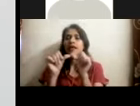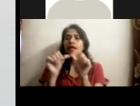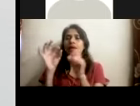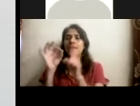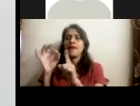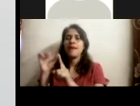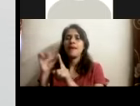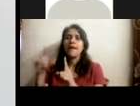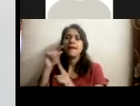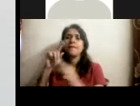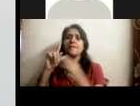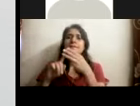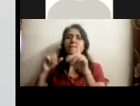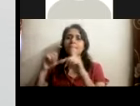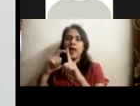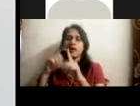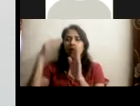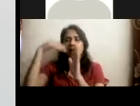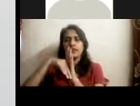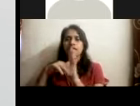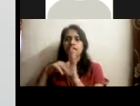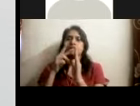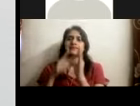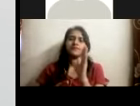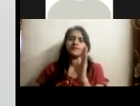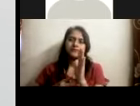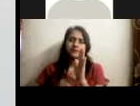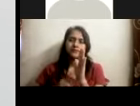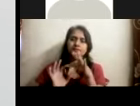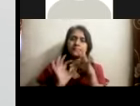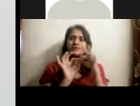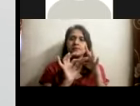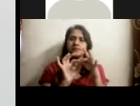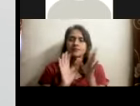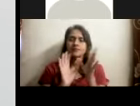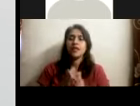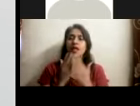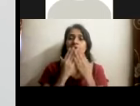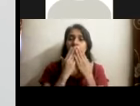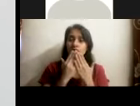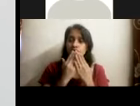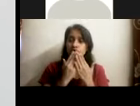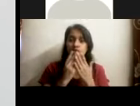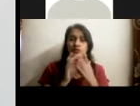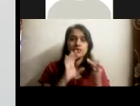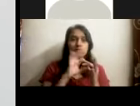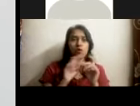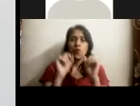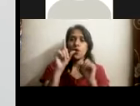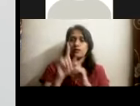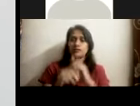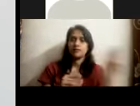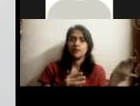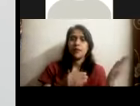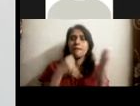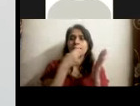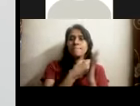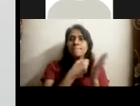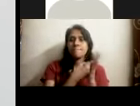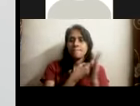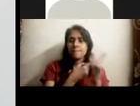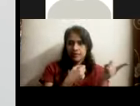Okay? So use of findings, if it's only for academic discussion or knowledge promotion, it's basic. On the other hand, if